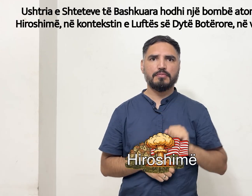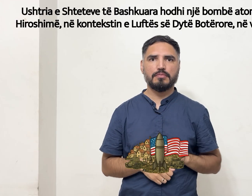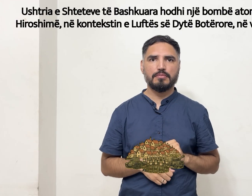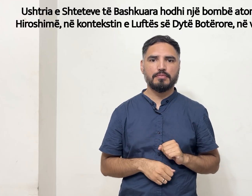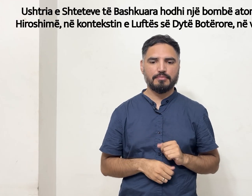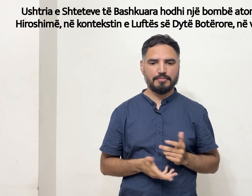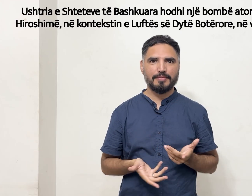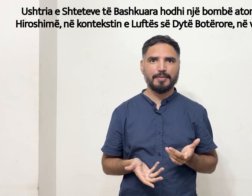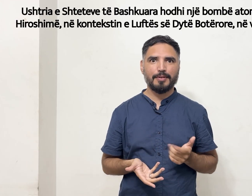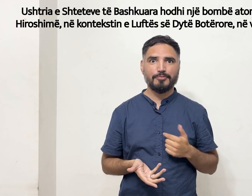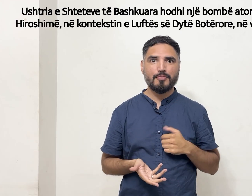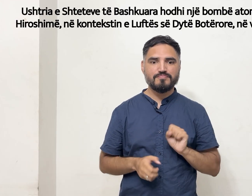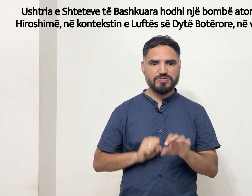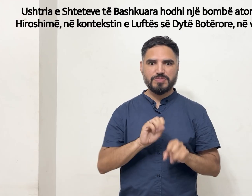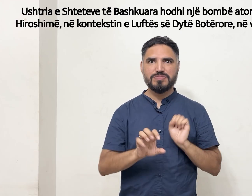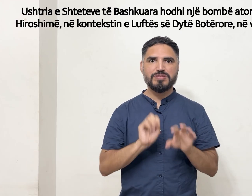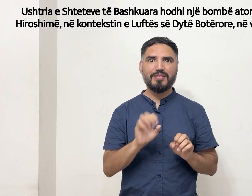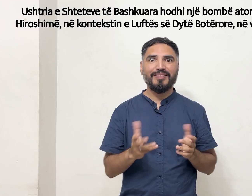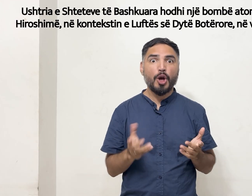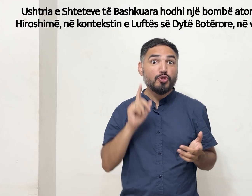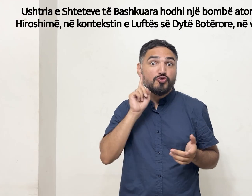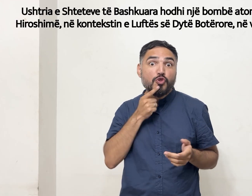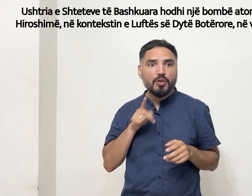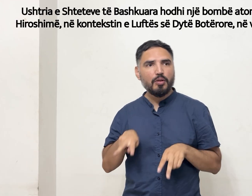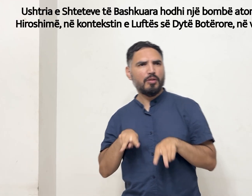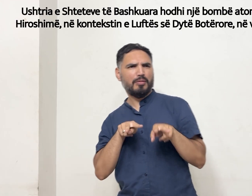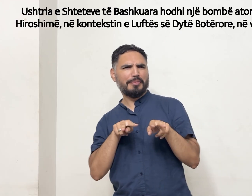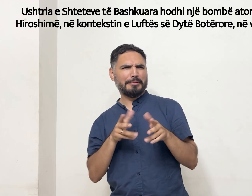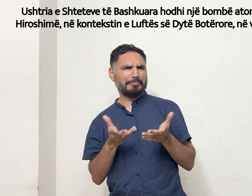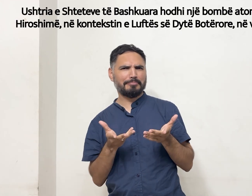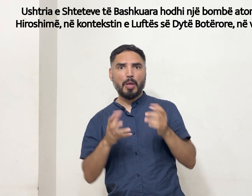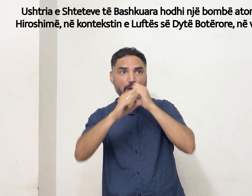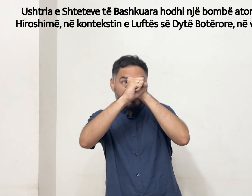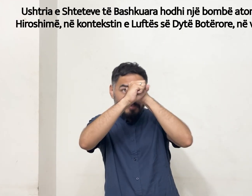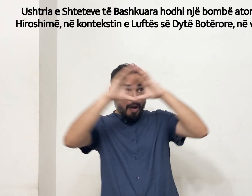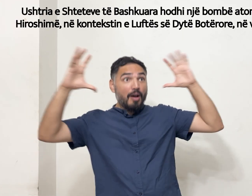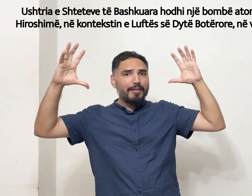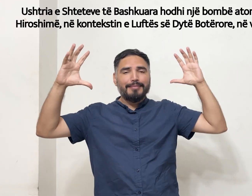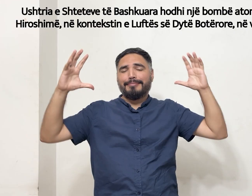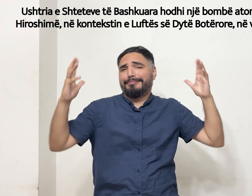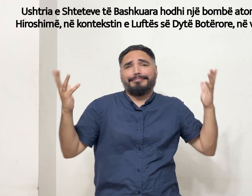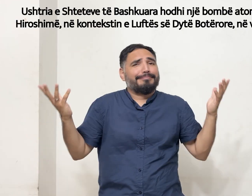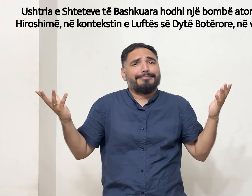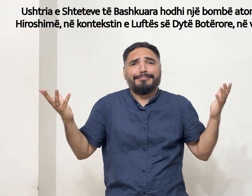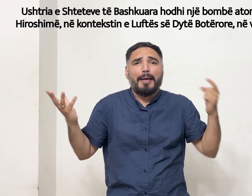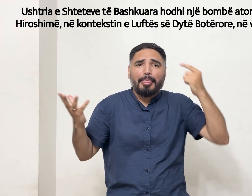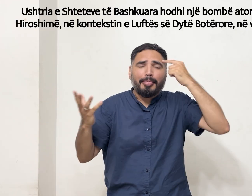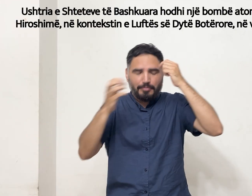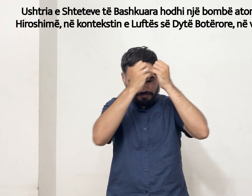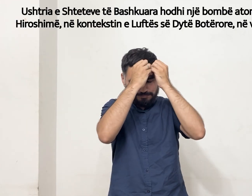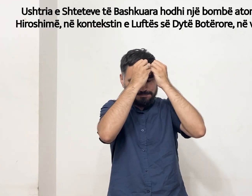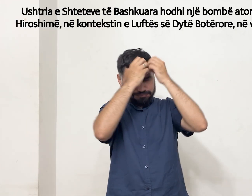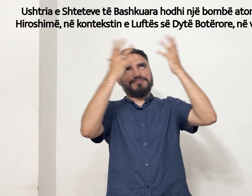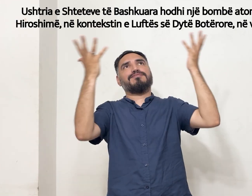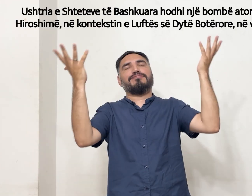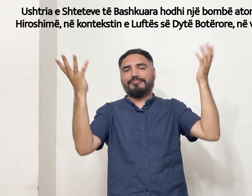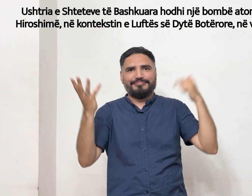Did you notice? I was just drawing random signs with no meaning. If a deaf person saw that, it will be very hard